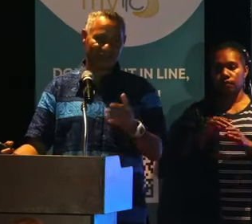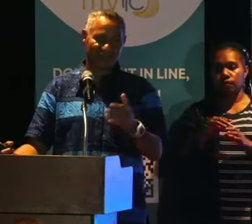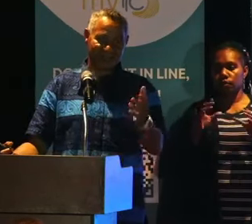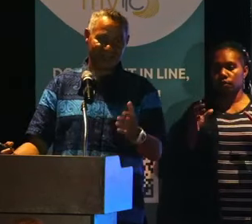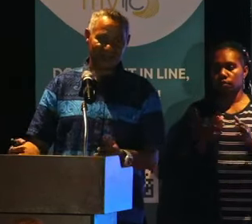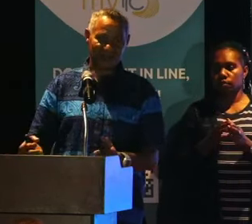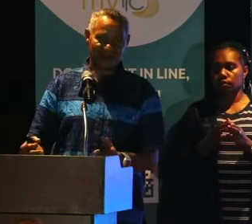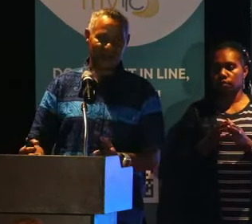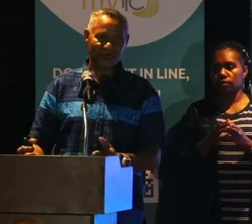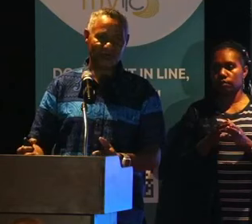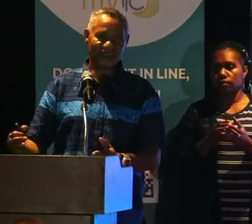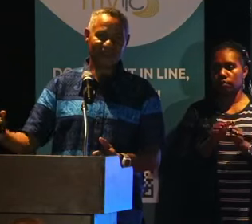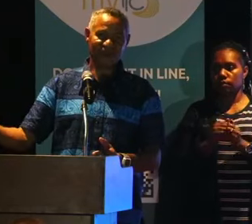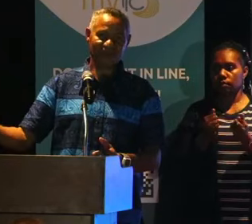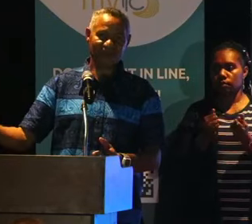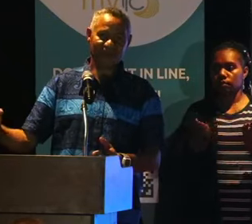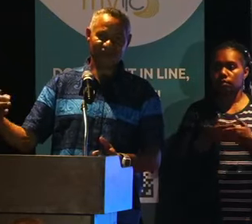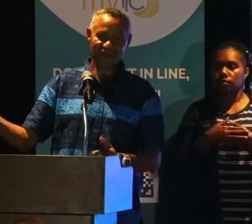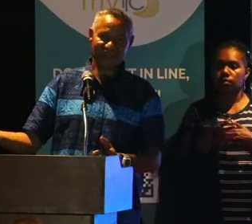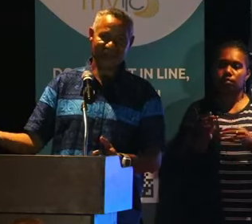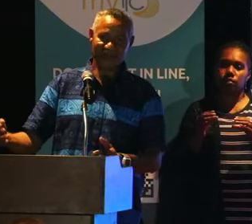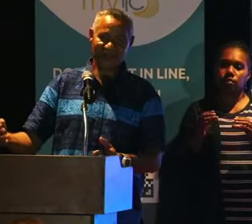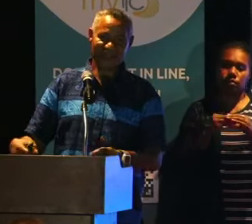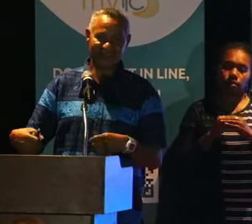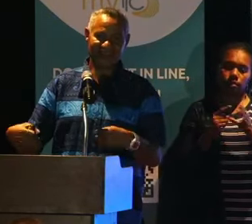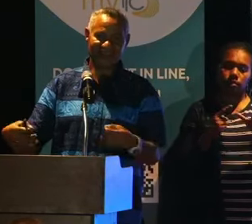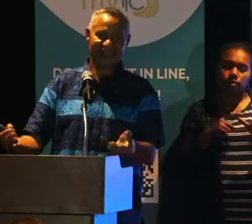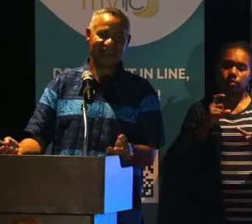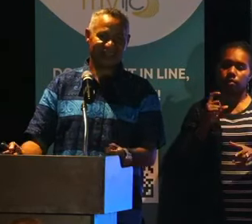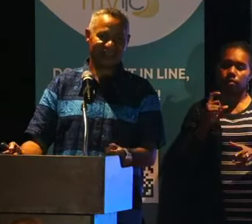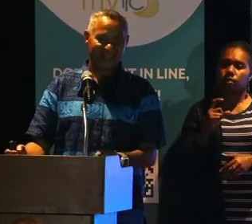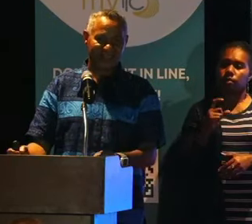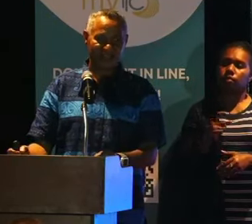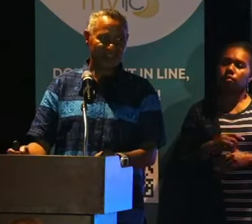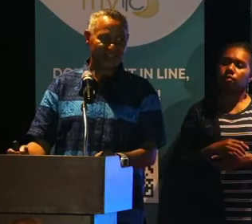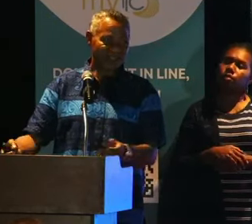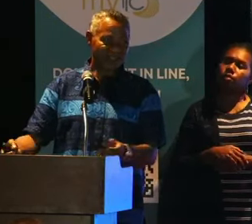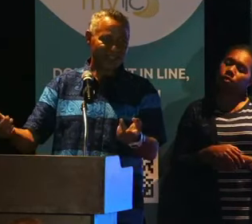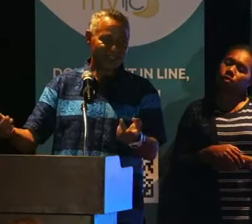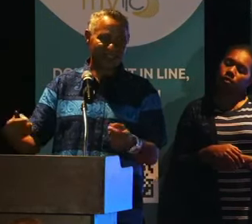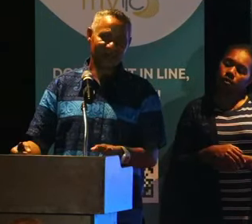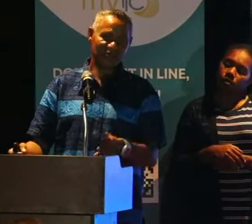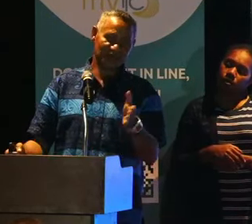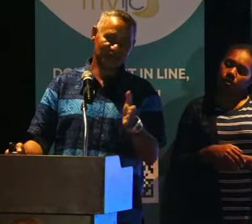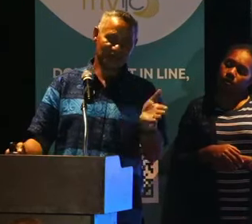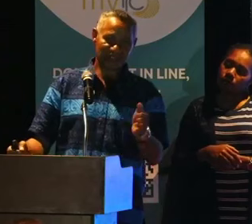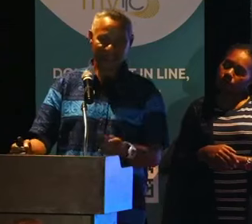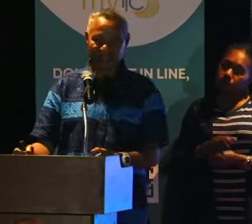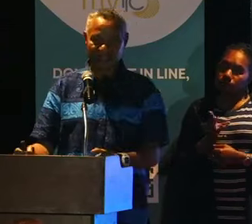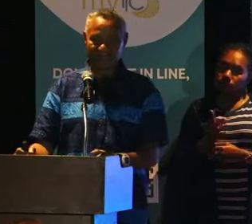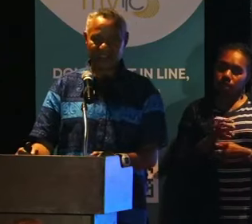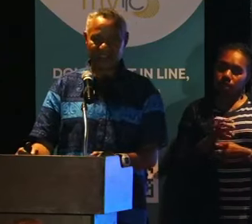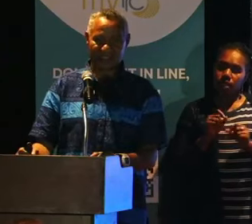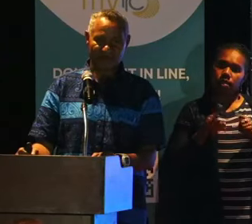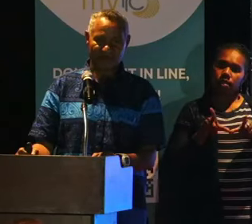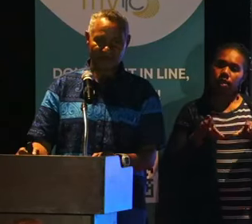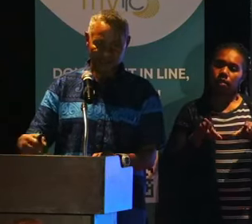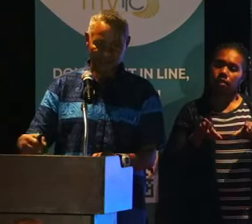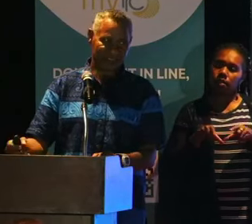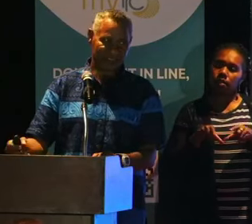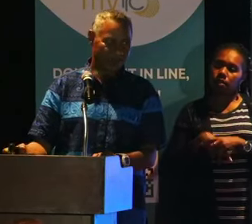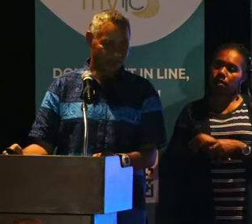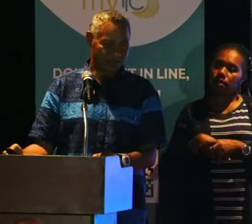too. So people who go out in for fishing come back, they sell their fish and they can get their income to deposit into their account